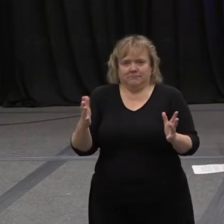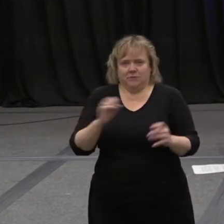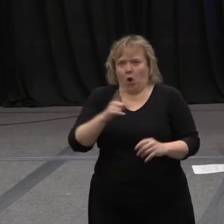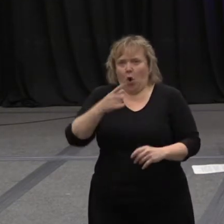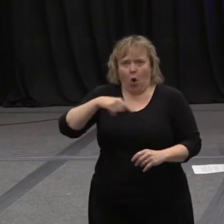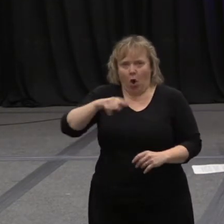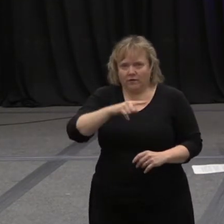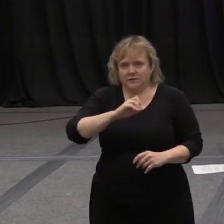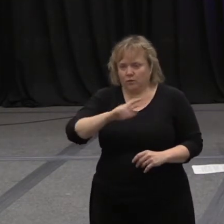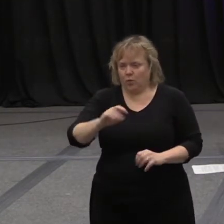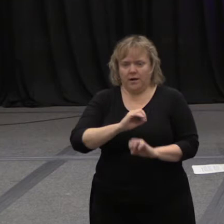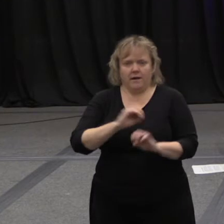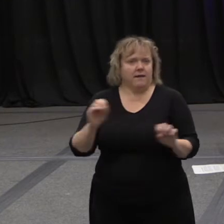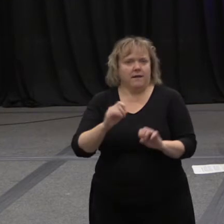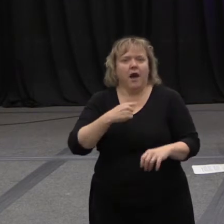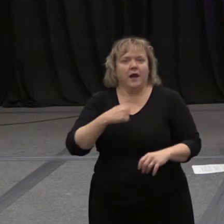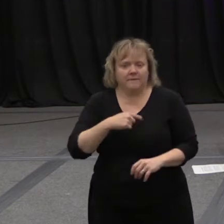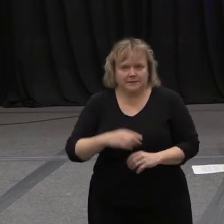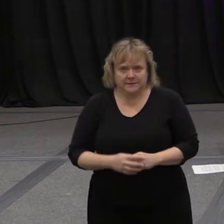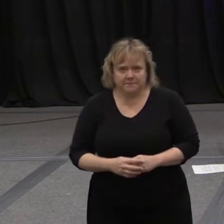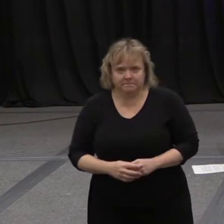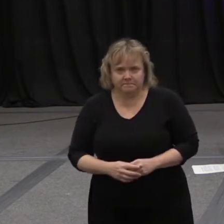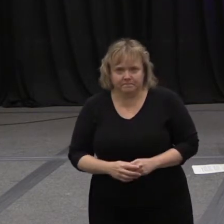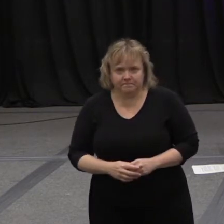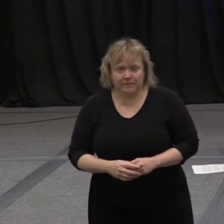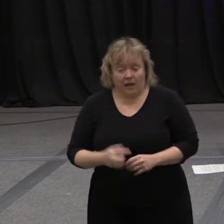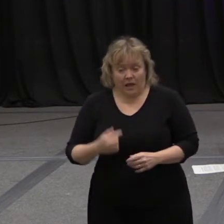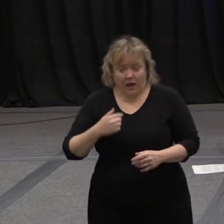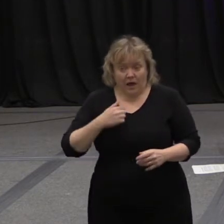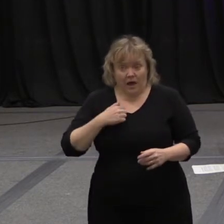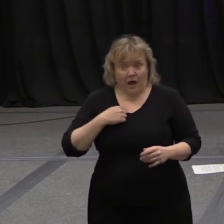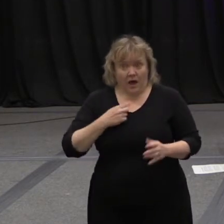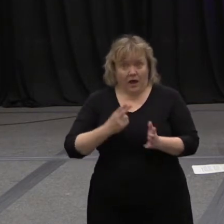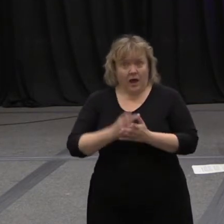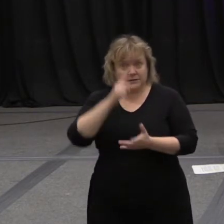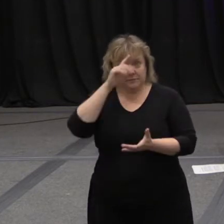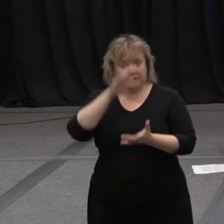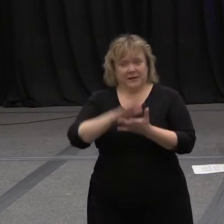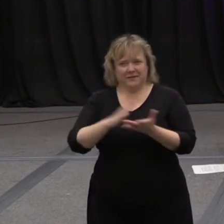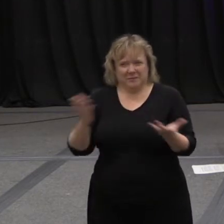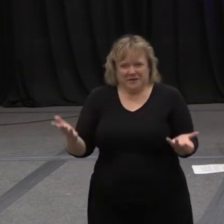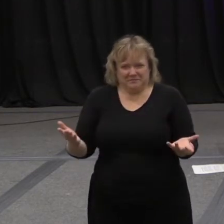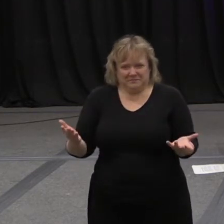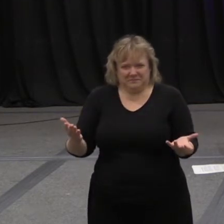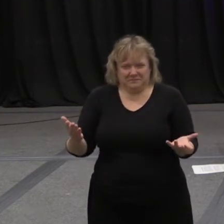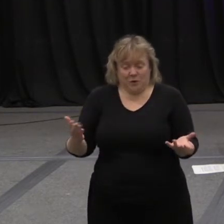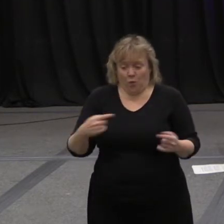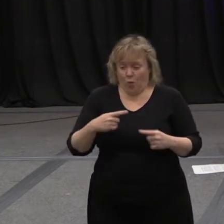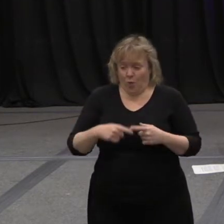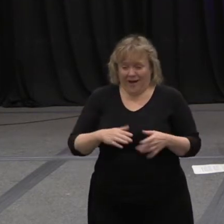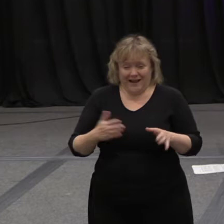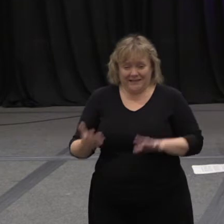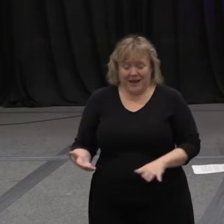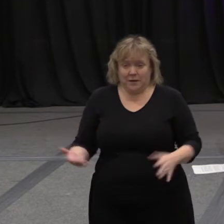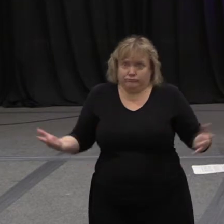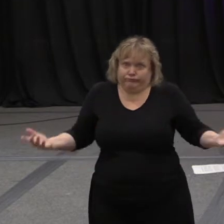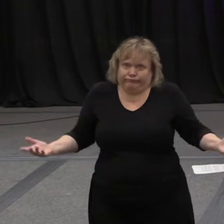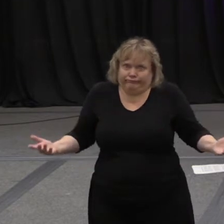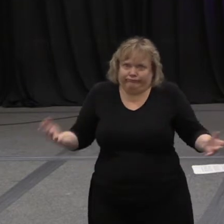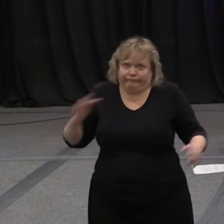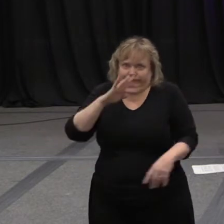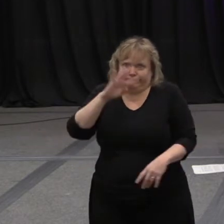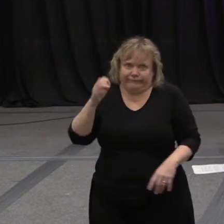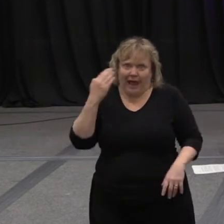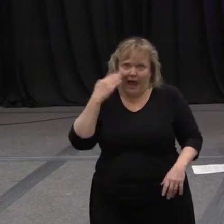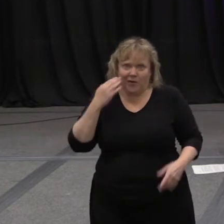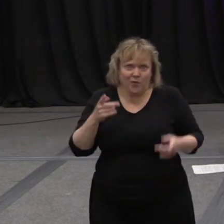of us are. And honestly, I believe, I don't know what happens when we die. I don't. I don't